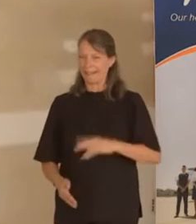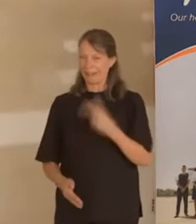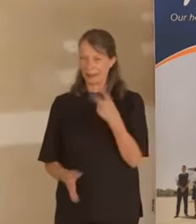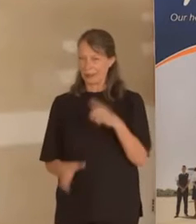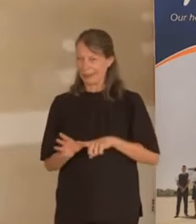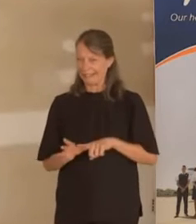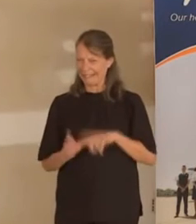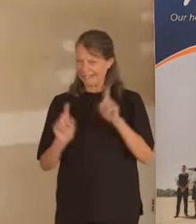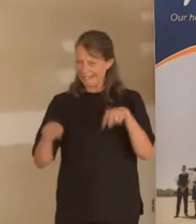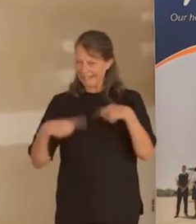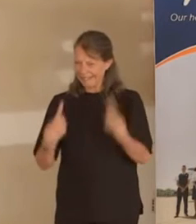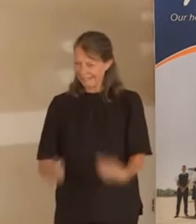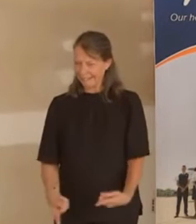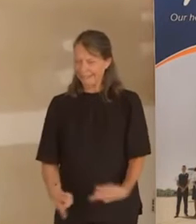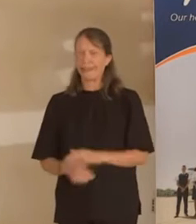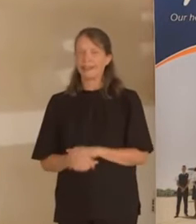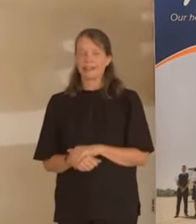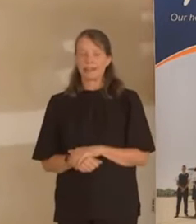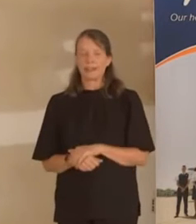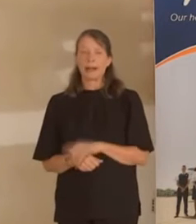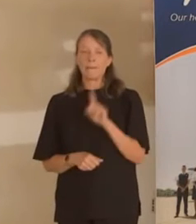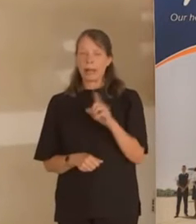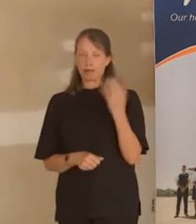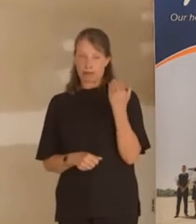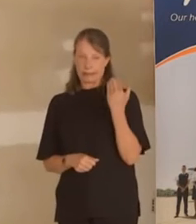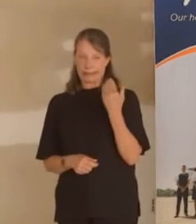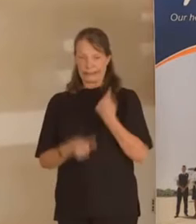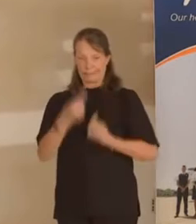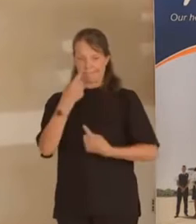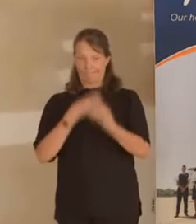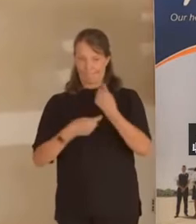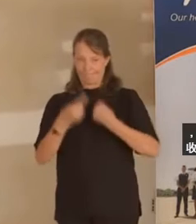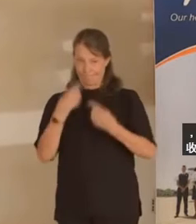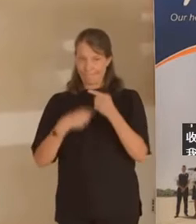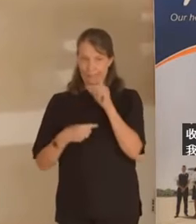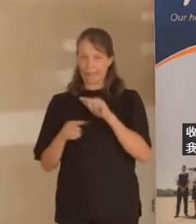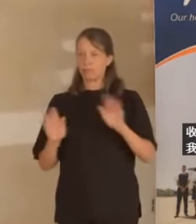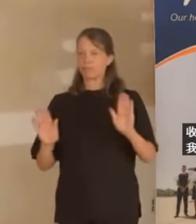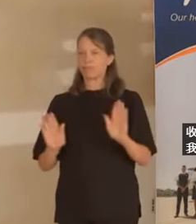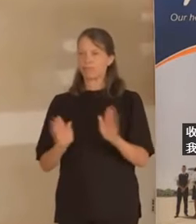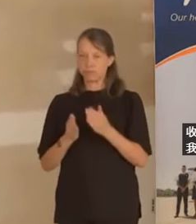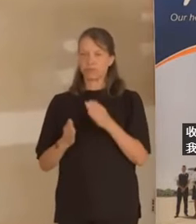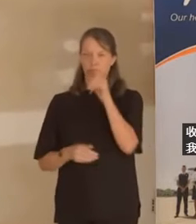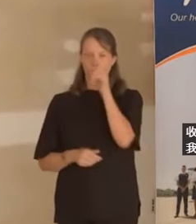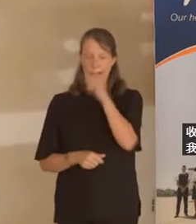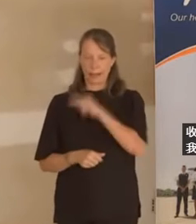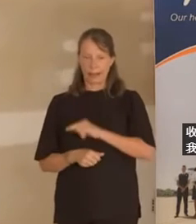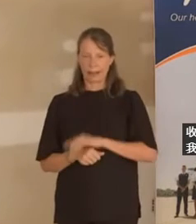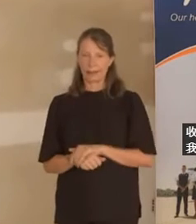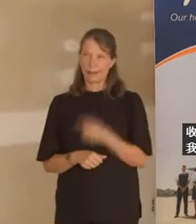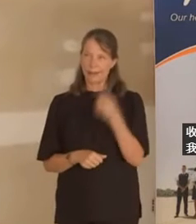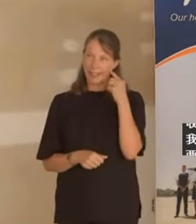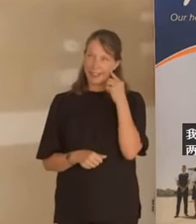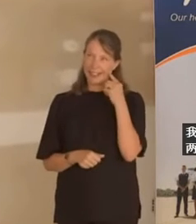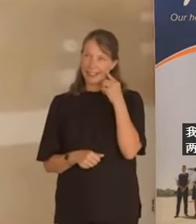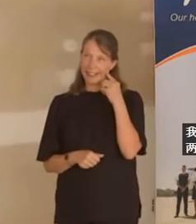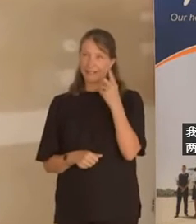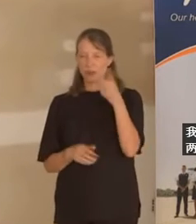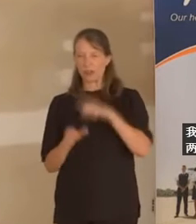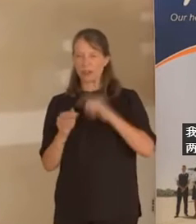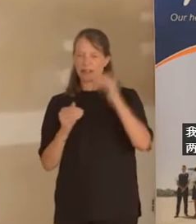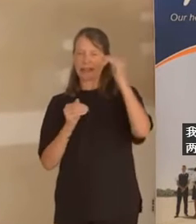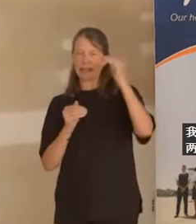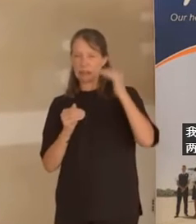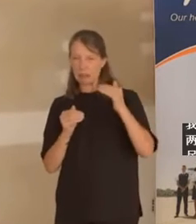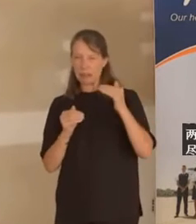long. And the new advice that I've received is that time frame can be expedited. I think it went down to 2 years and then to